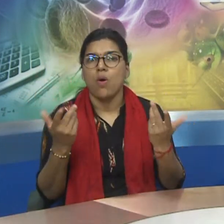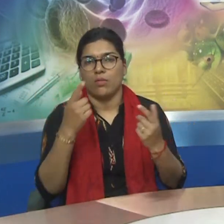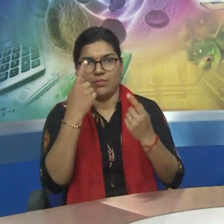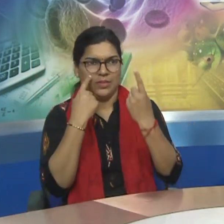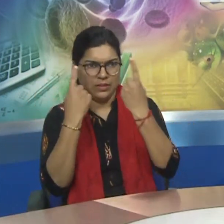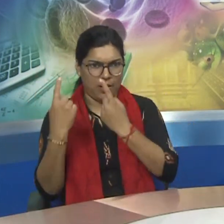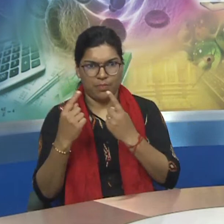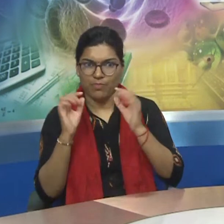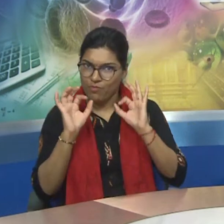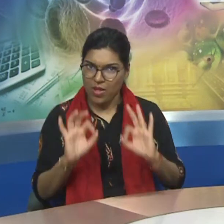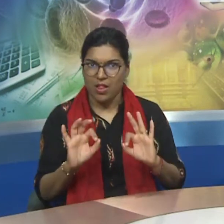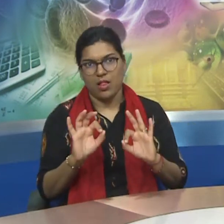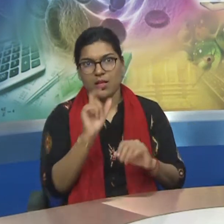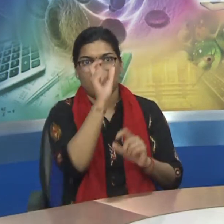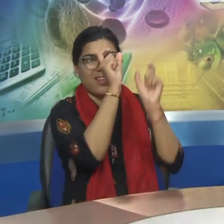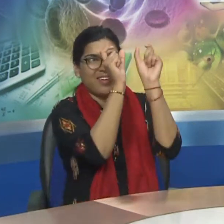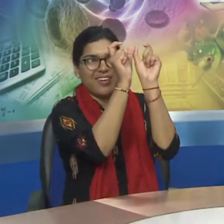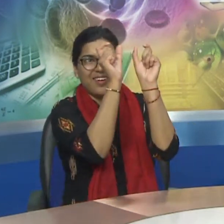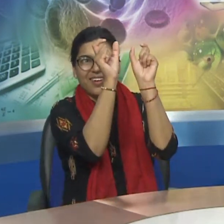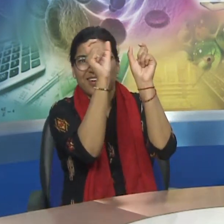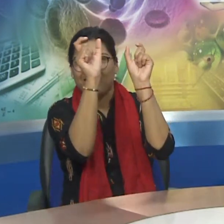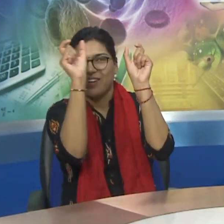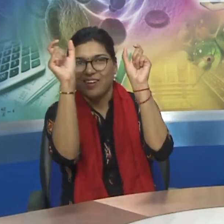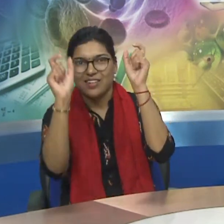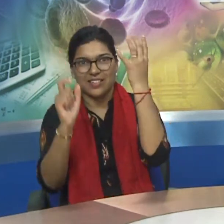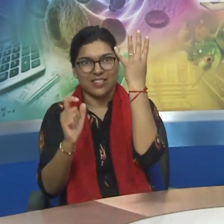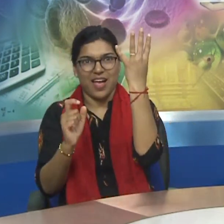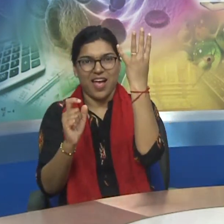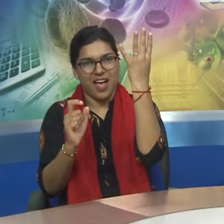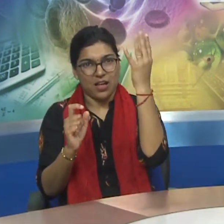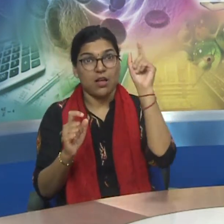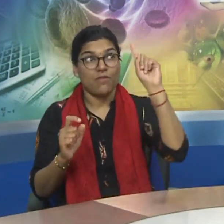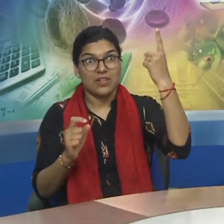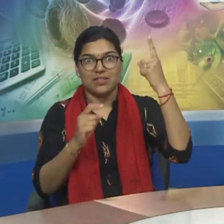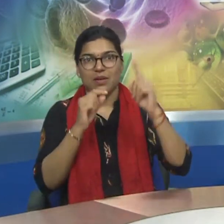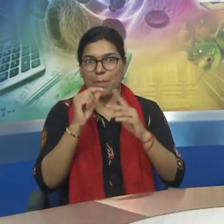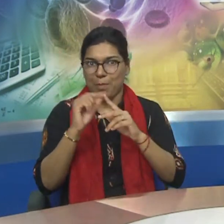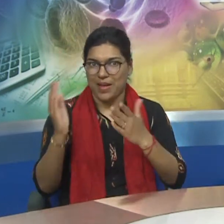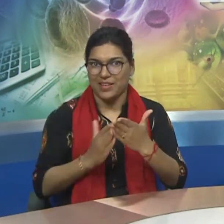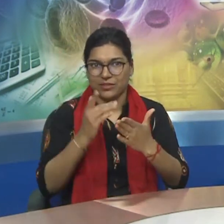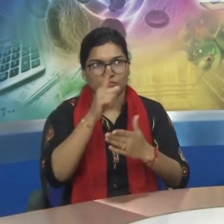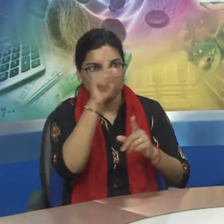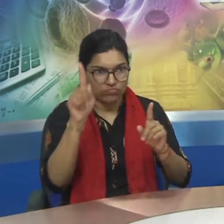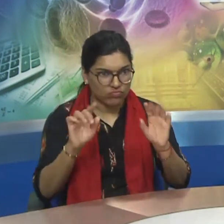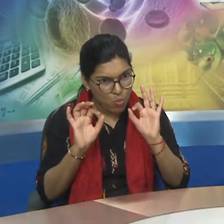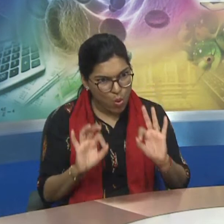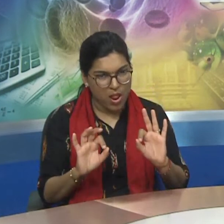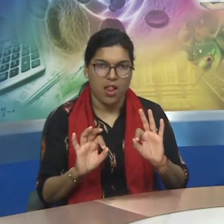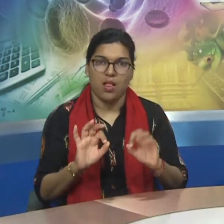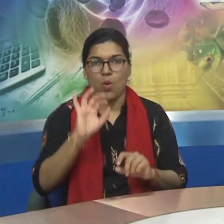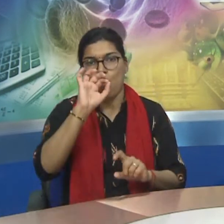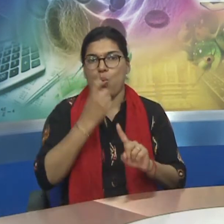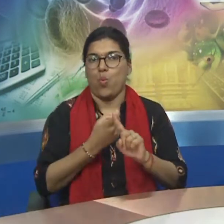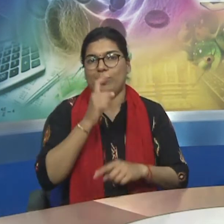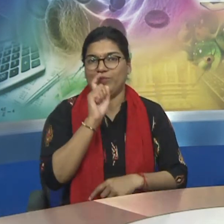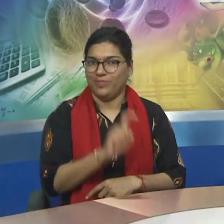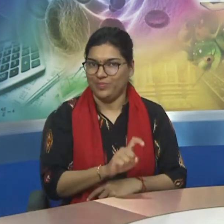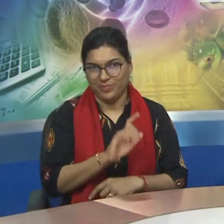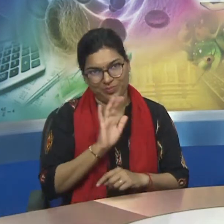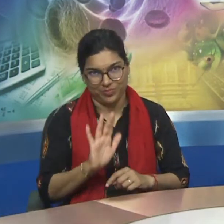word written there is margin. So you can just click on that option and you can just do the modification